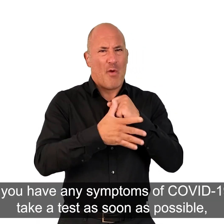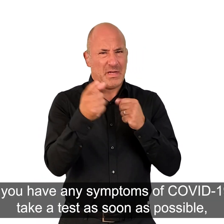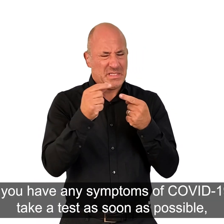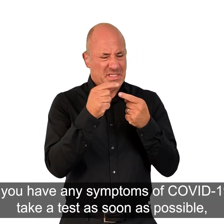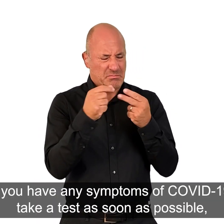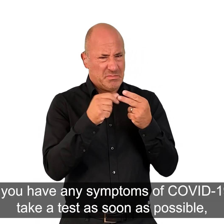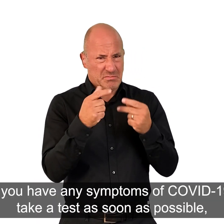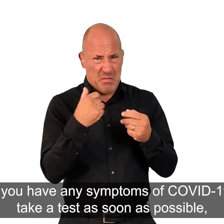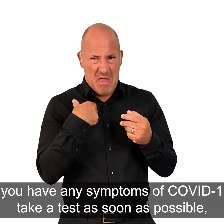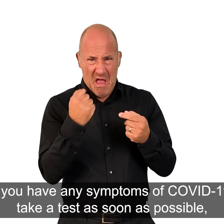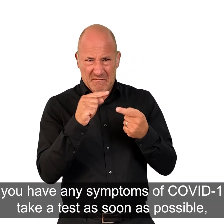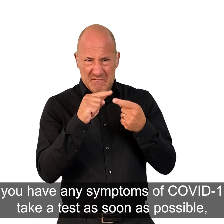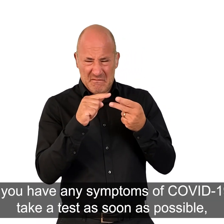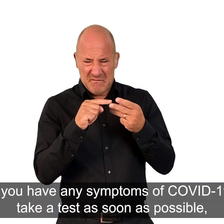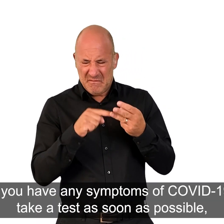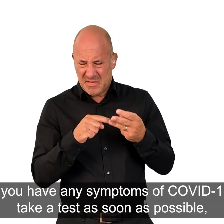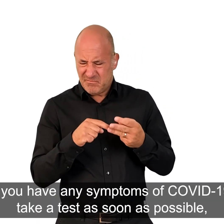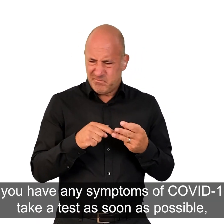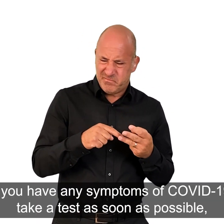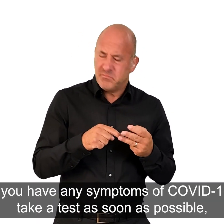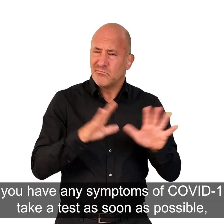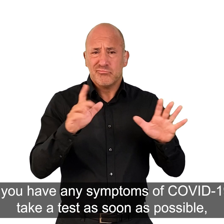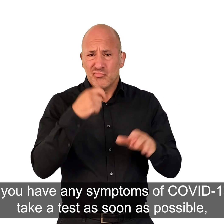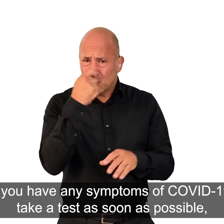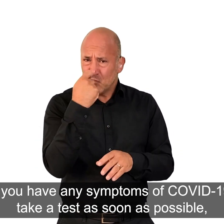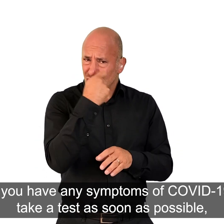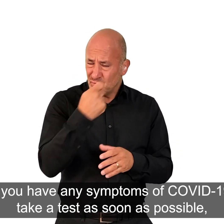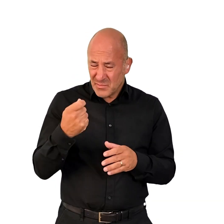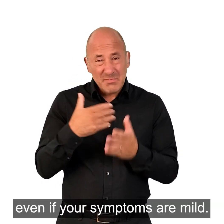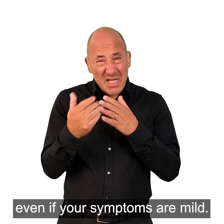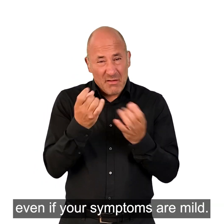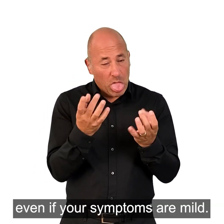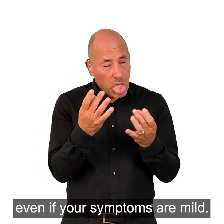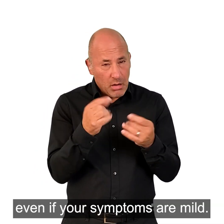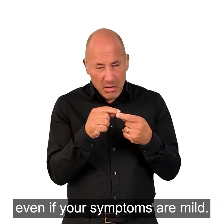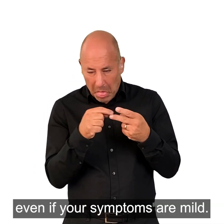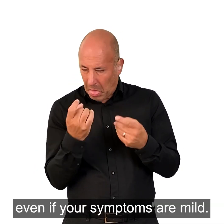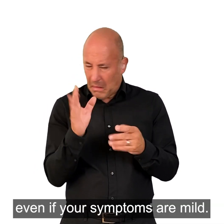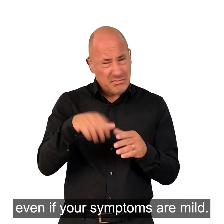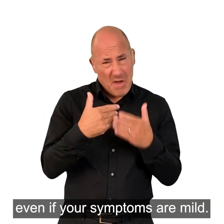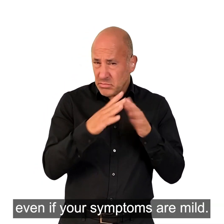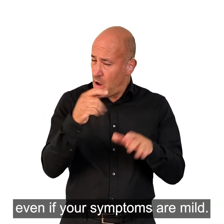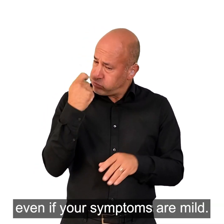If you have any symptoms of COVID-19, take a test as soon as possible, even if your symptoms are